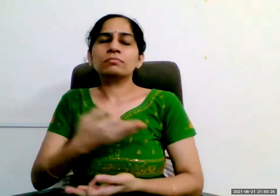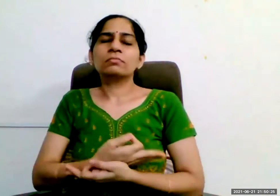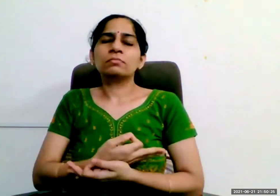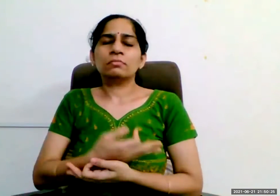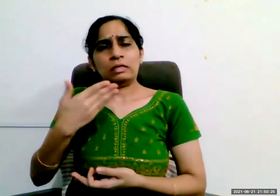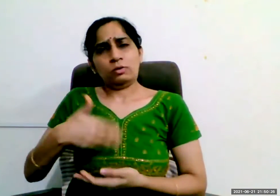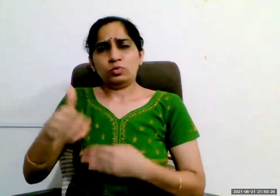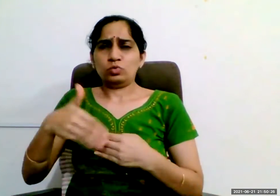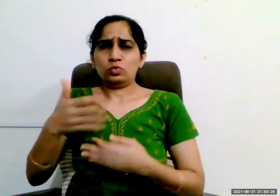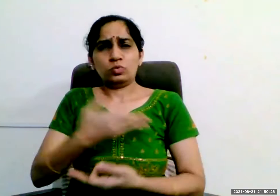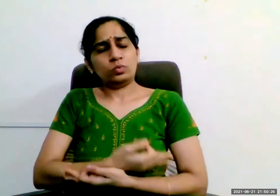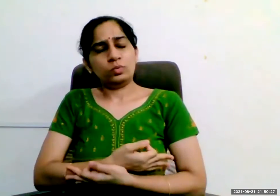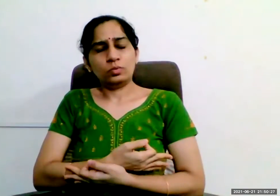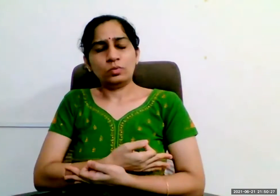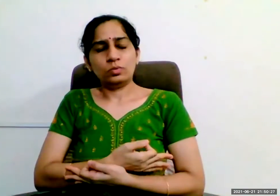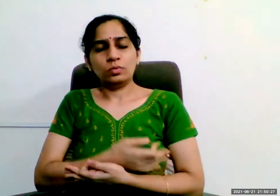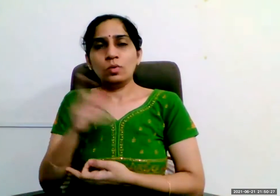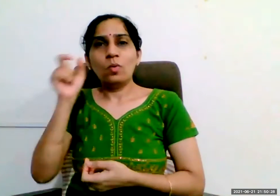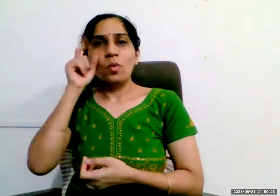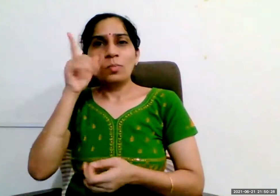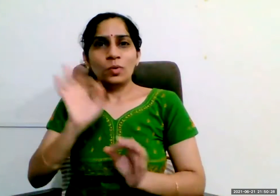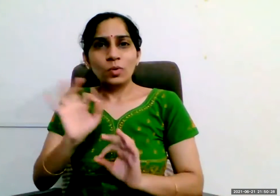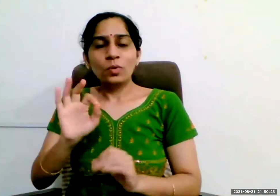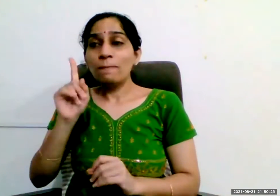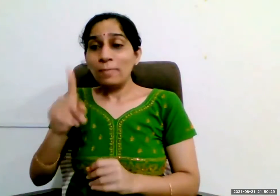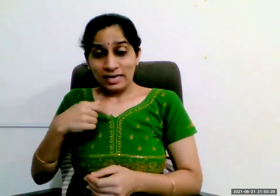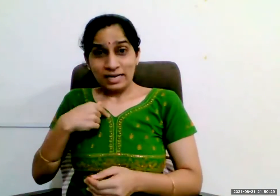is doing to his father, and he cursed him.